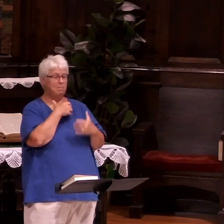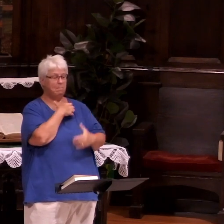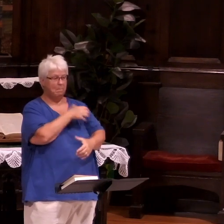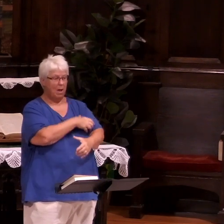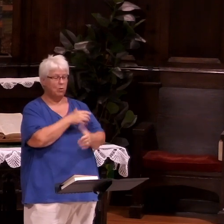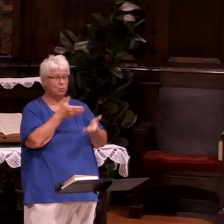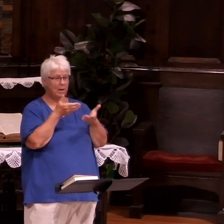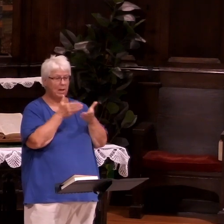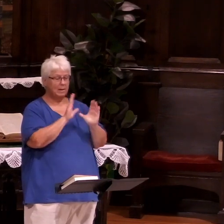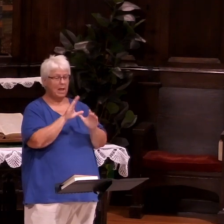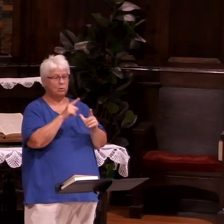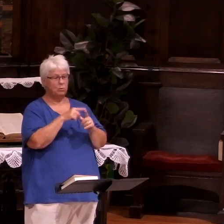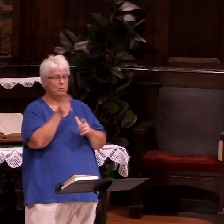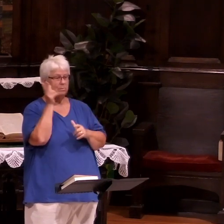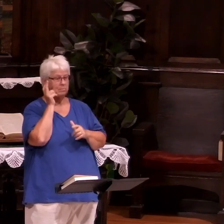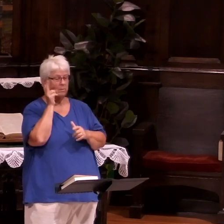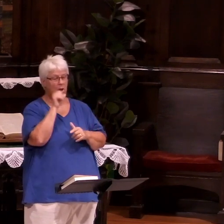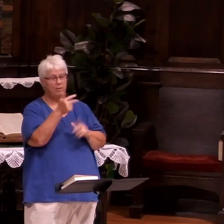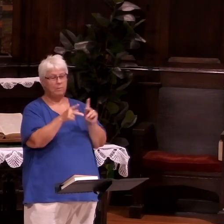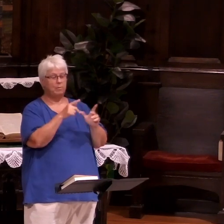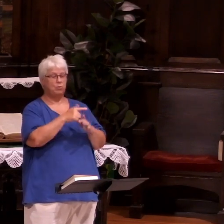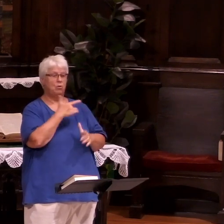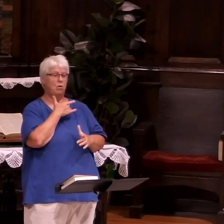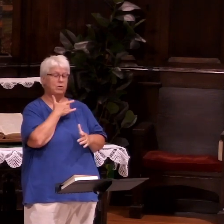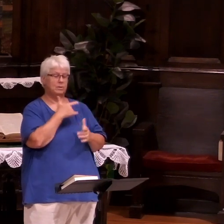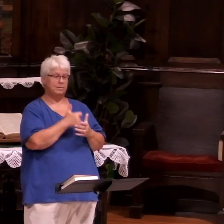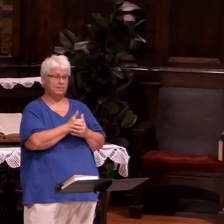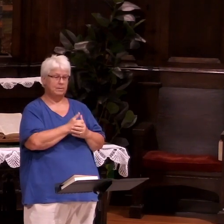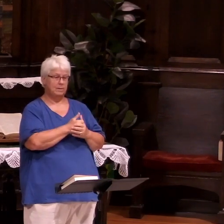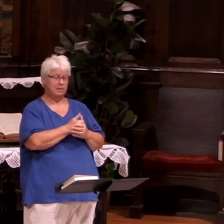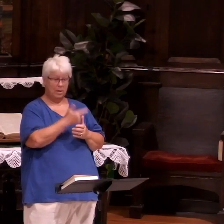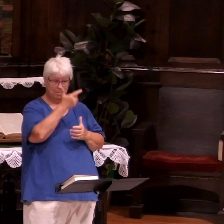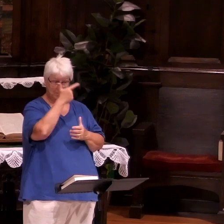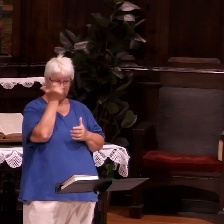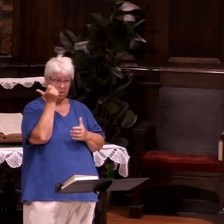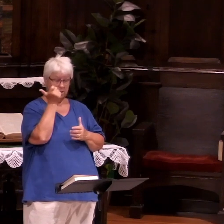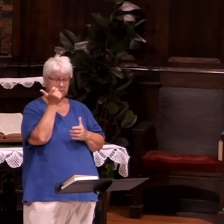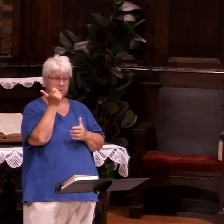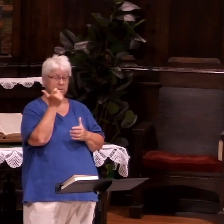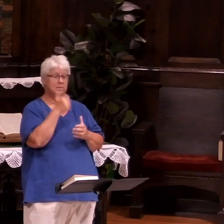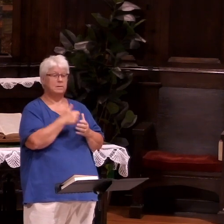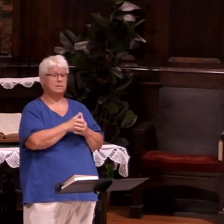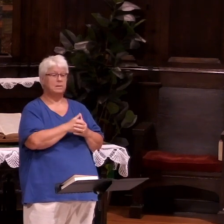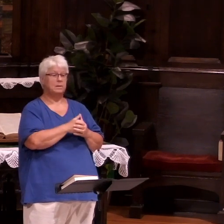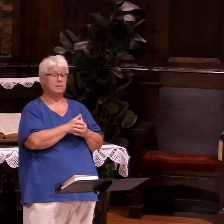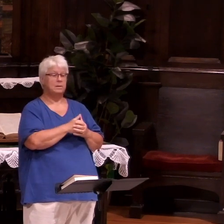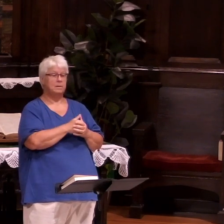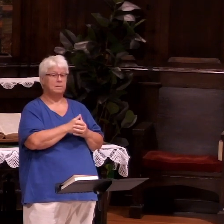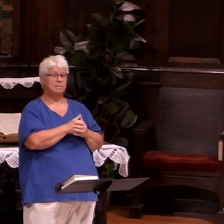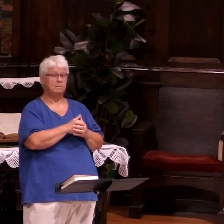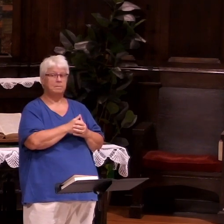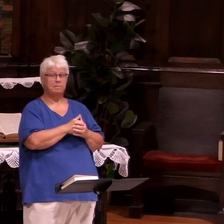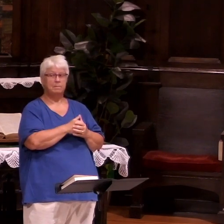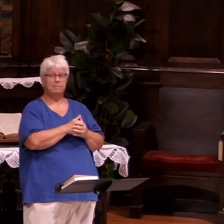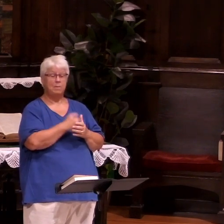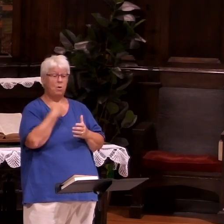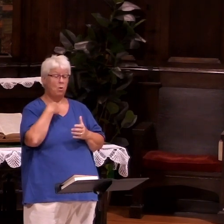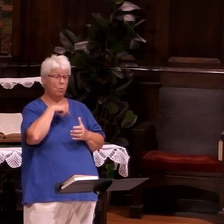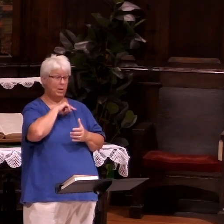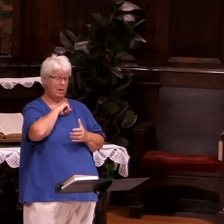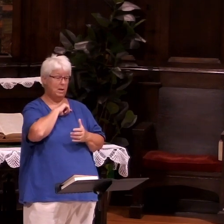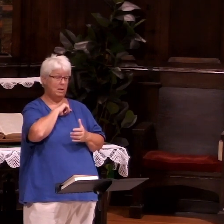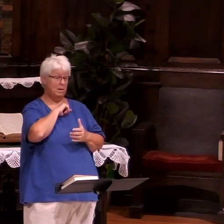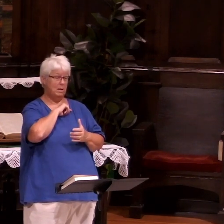allowed into others' hearts. Because, folks, we